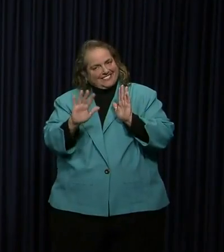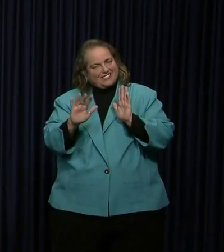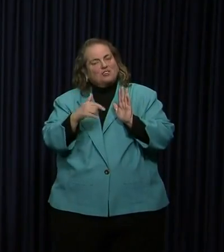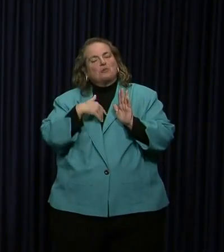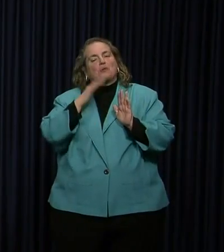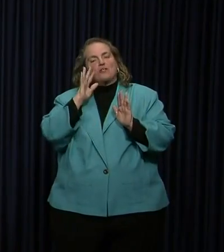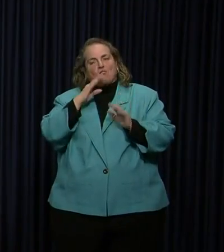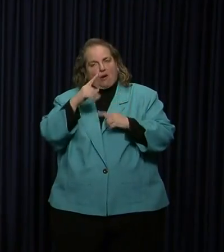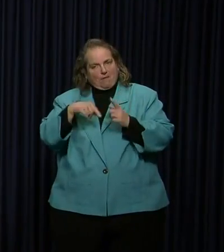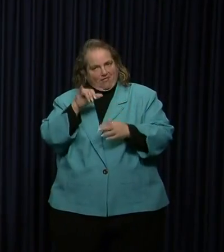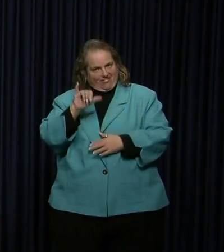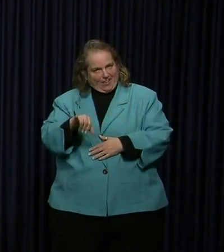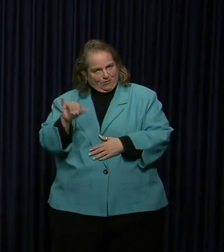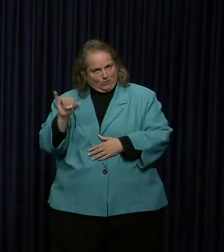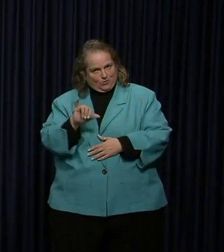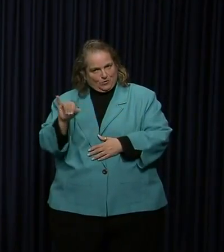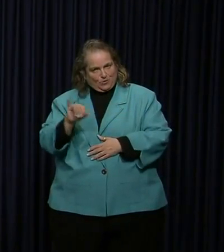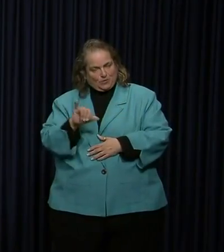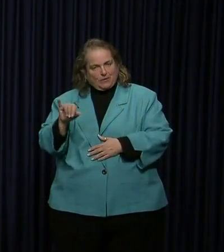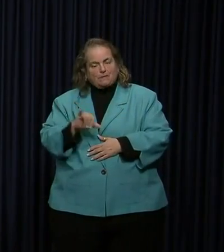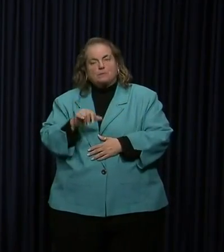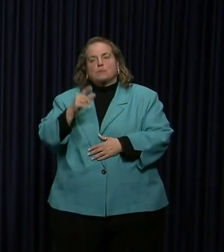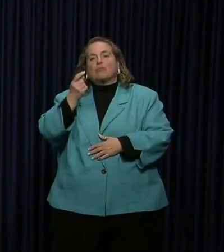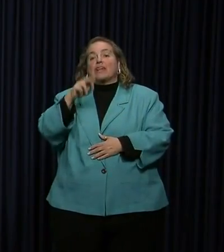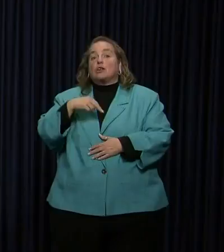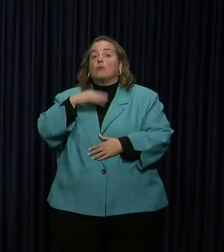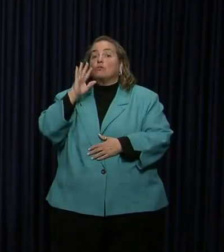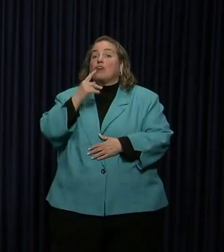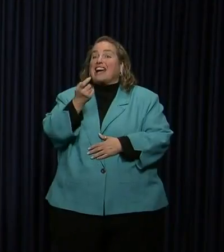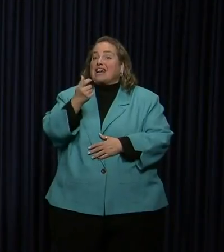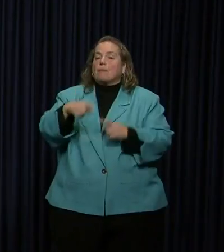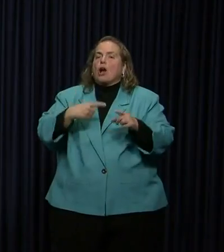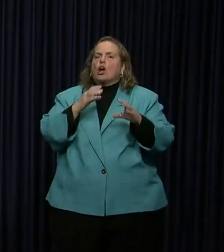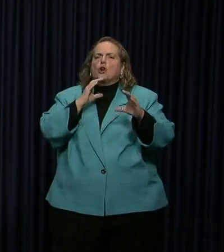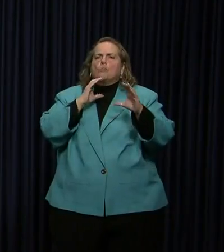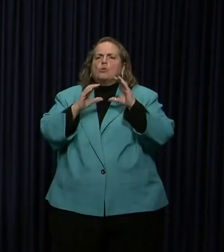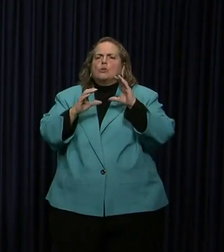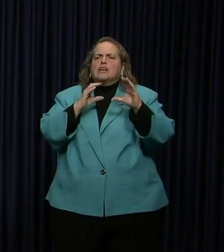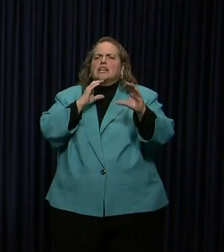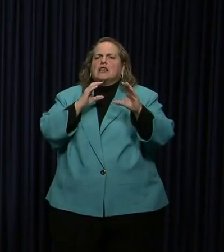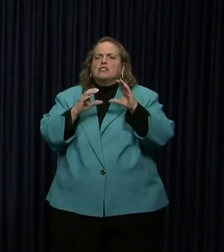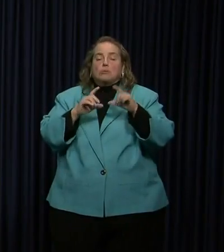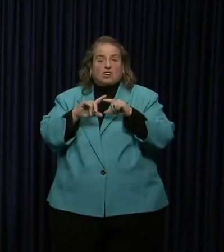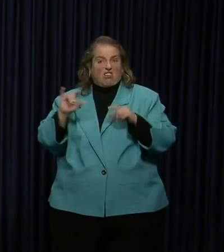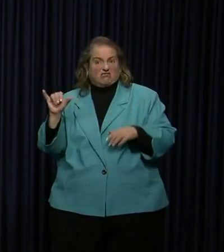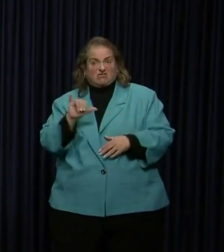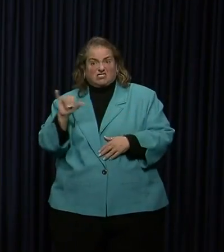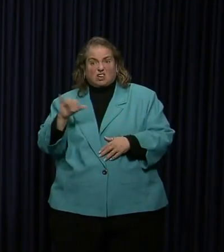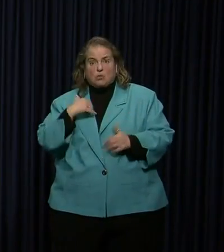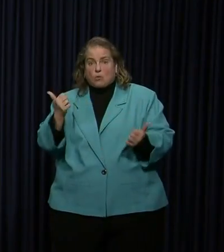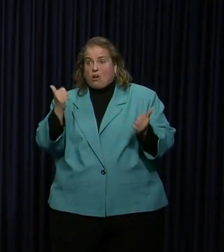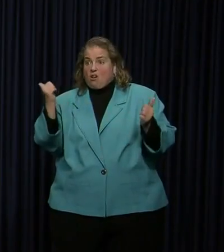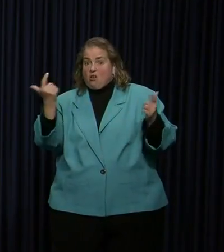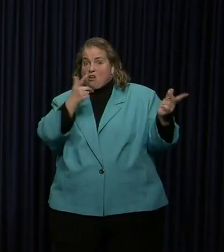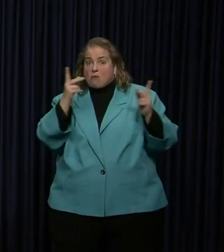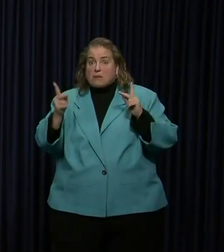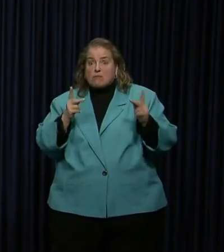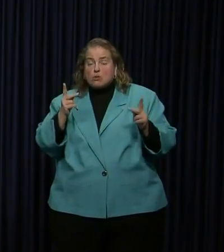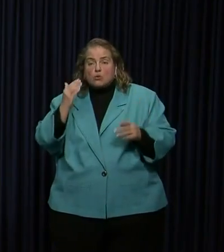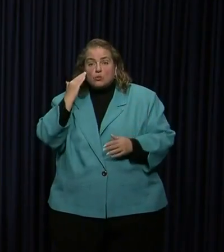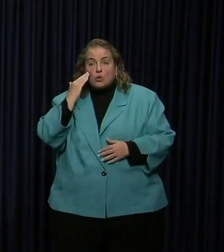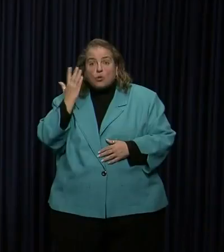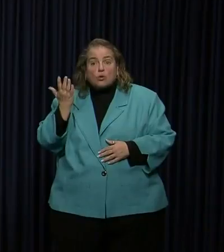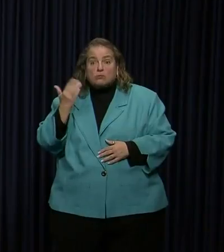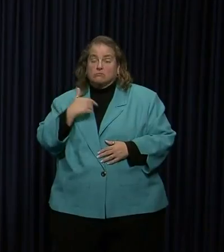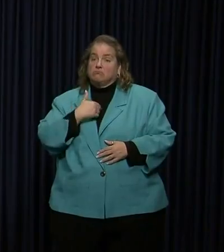a little bit too. And then we're going to talk a little bit about communication, but also we want everybody out there to know one of